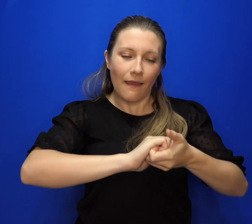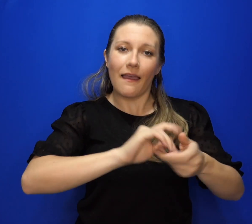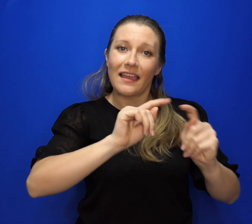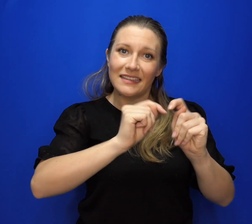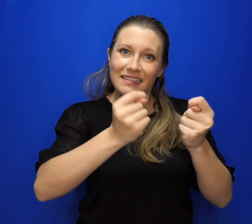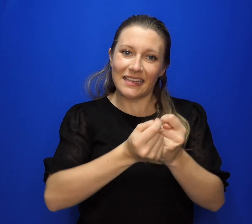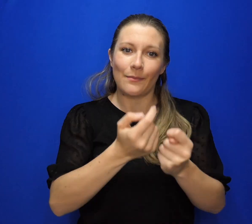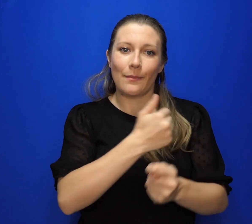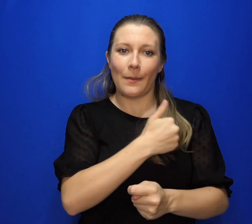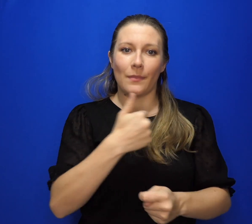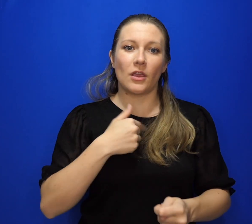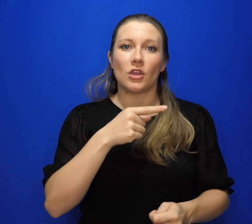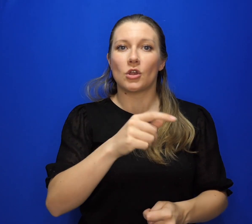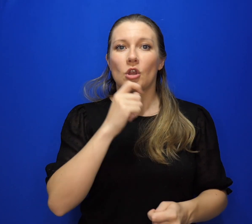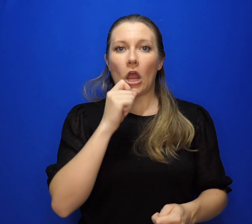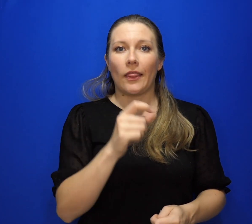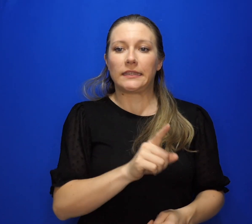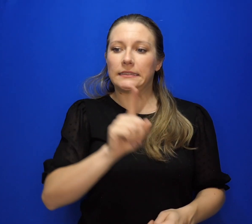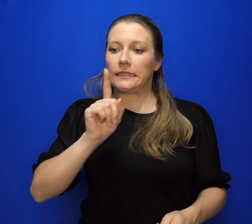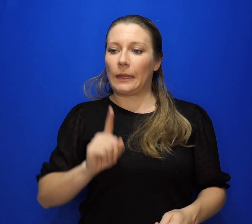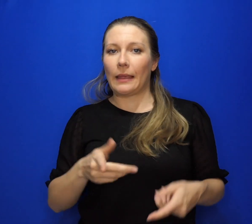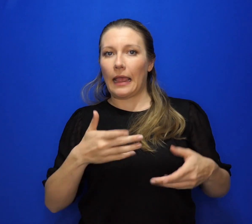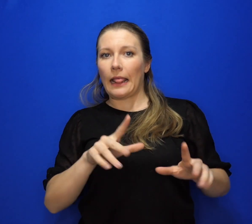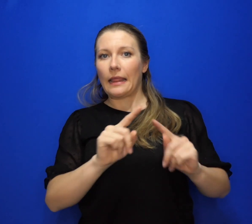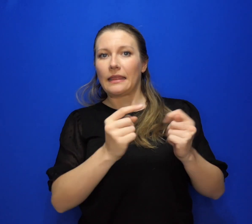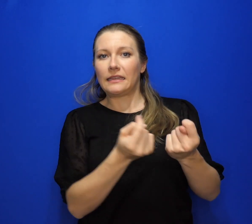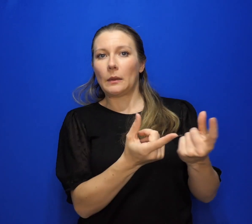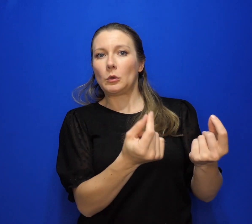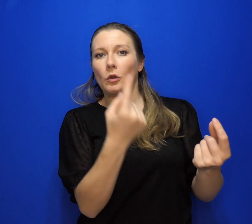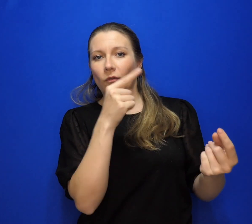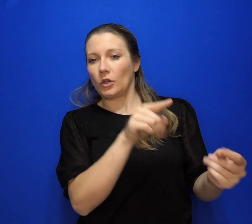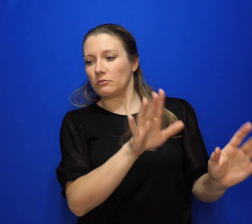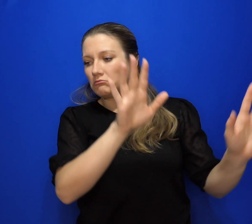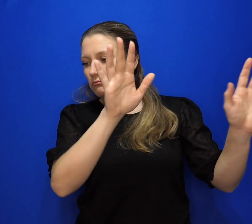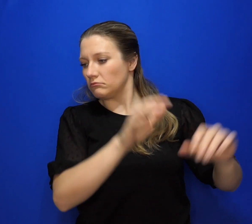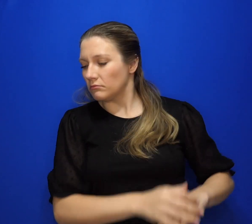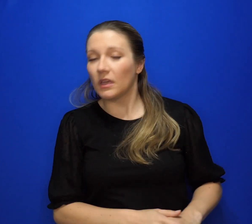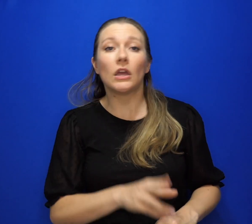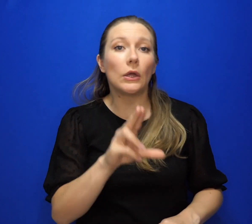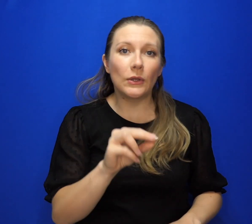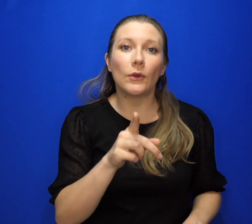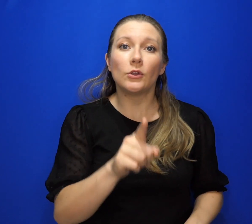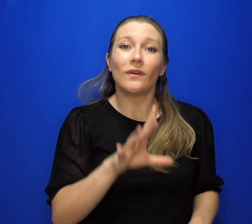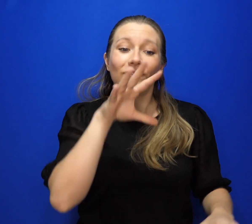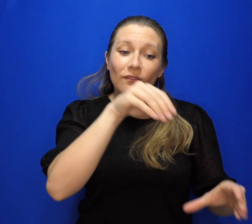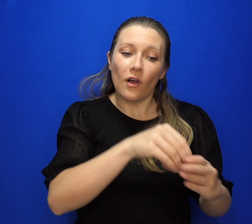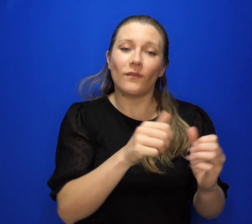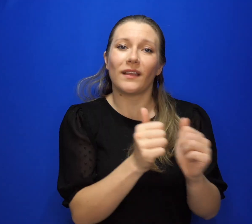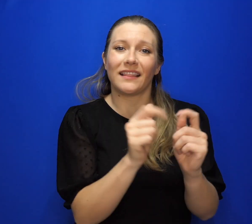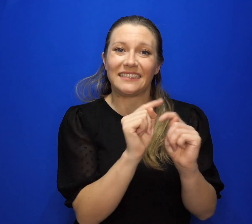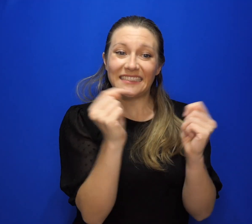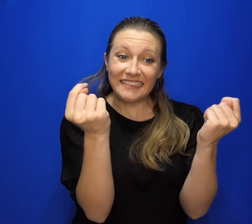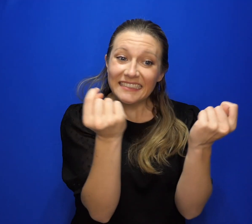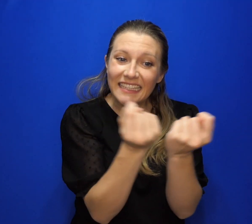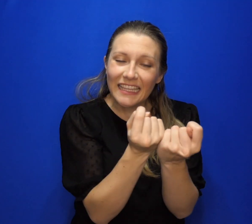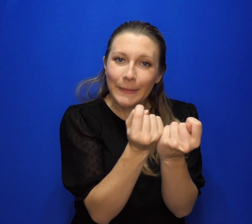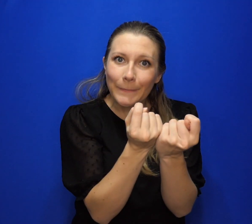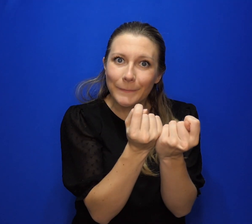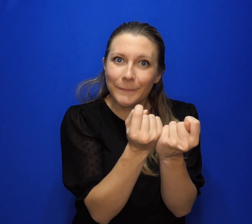the team do it for you. You are a piece of this team, which means that you may have an endo, you might have